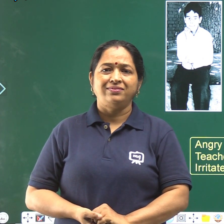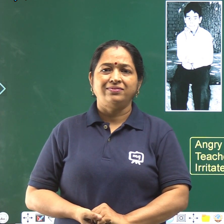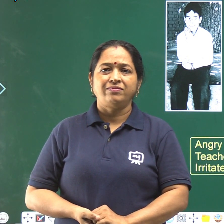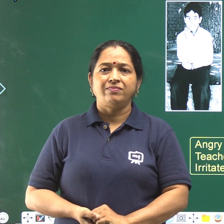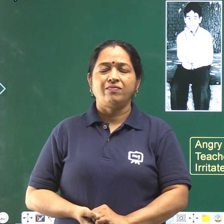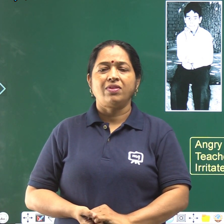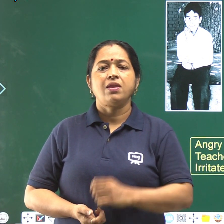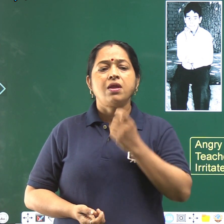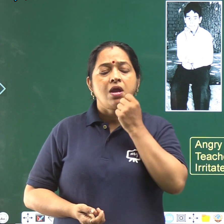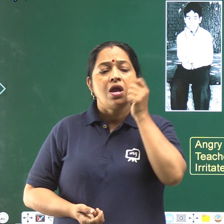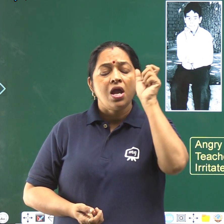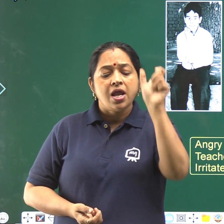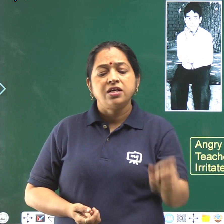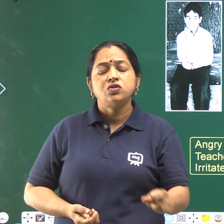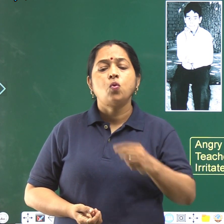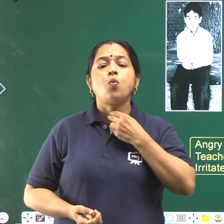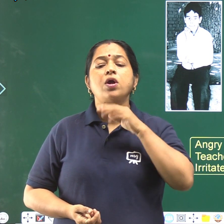he is talking the truth.